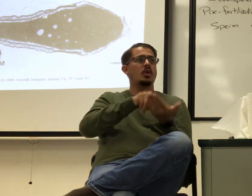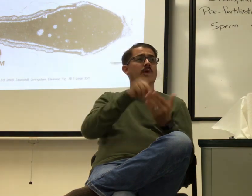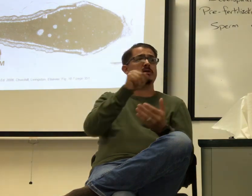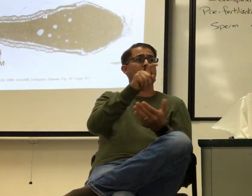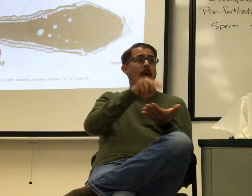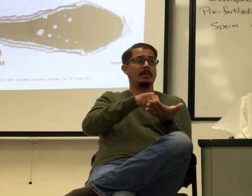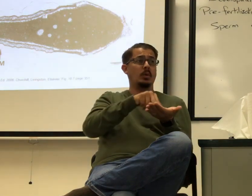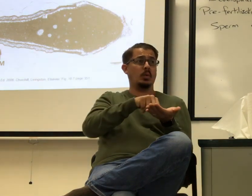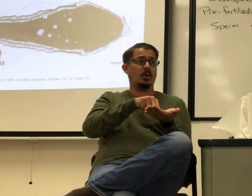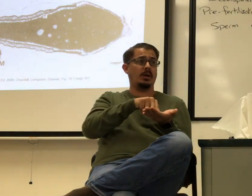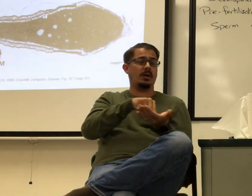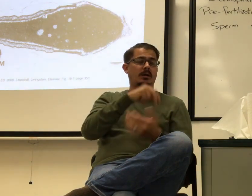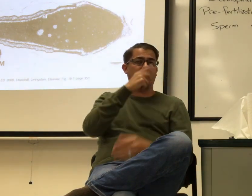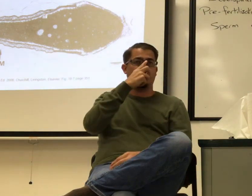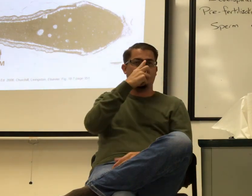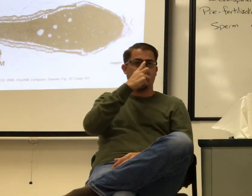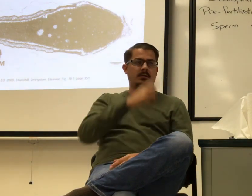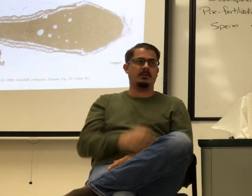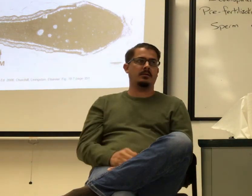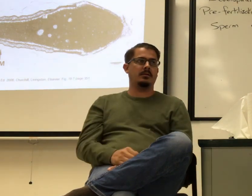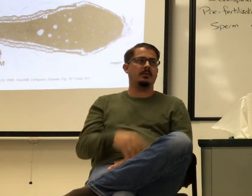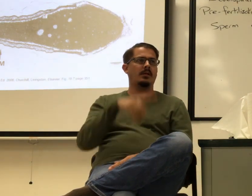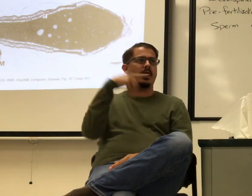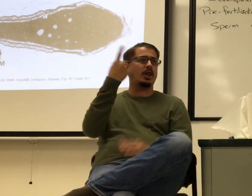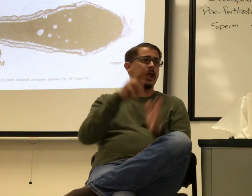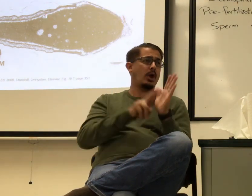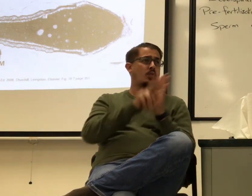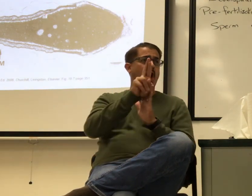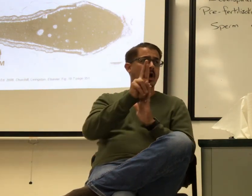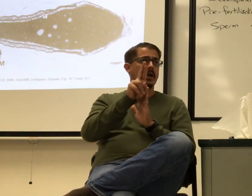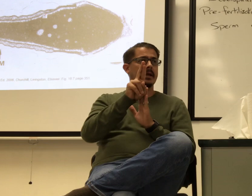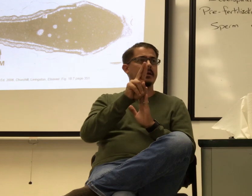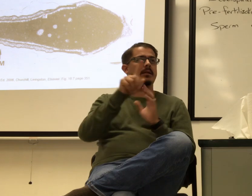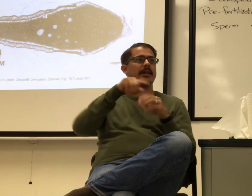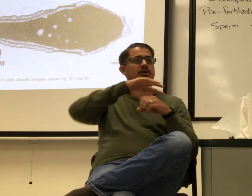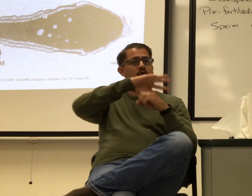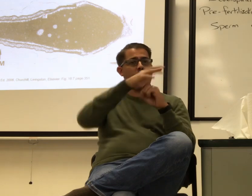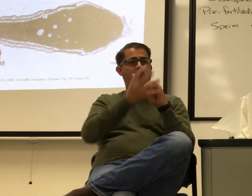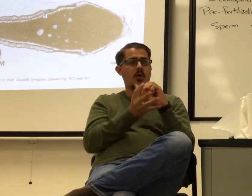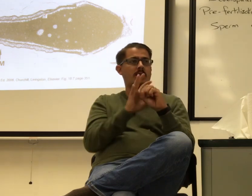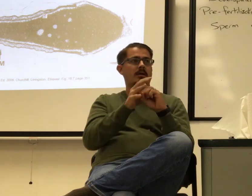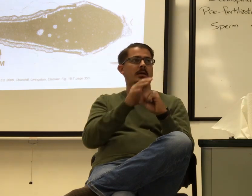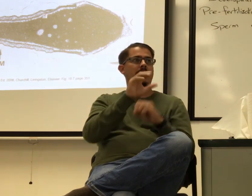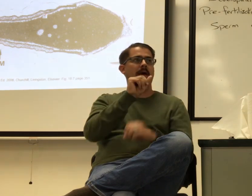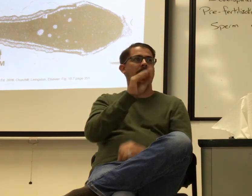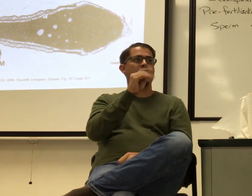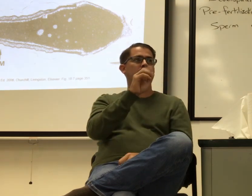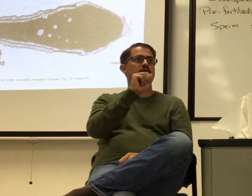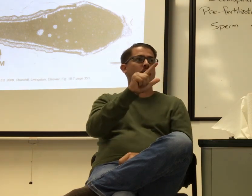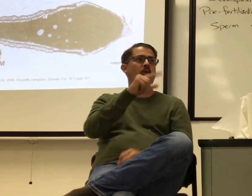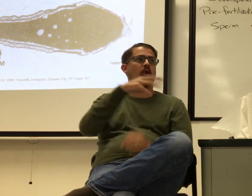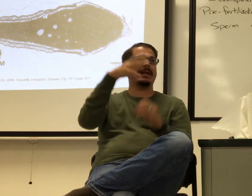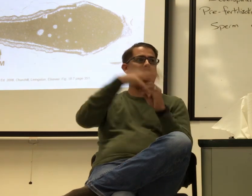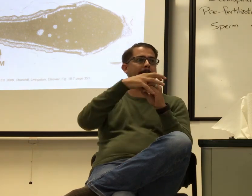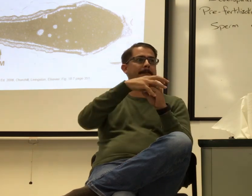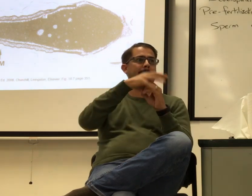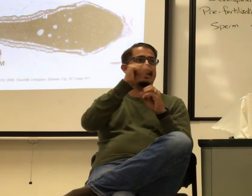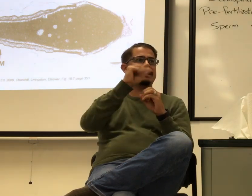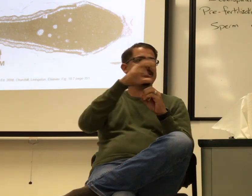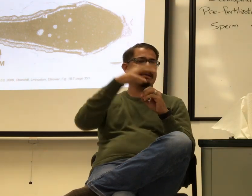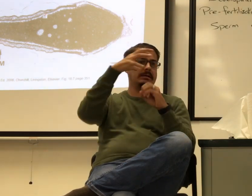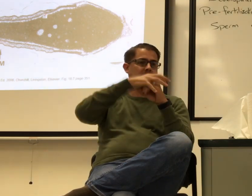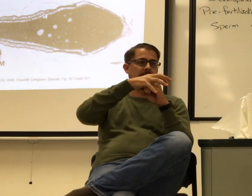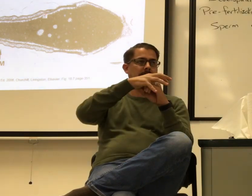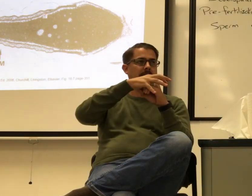nuke. Little rocket-shaped sperm nuke, and it had surrounded with it the acrosomal cap, the AC, on this